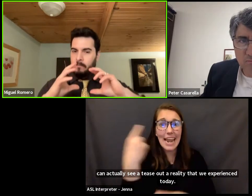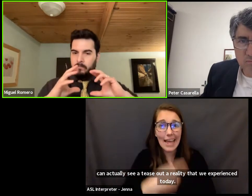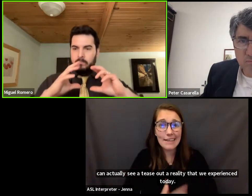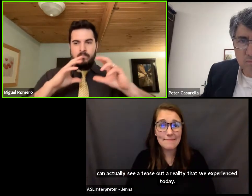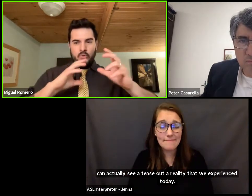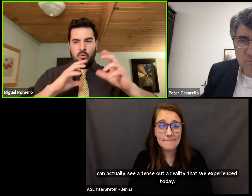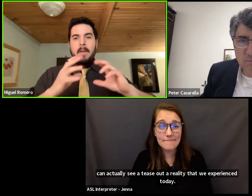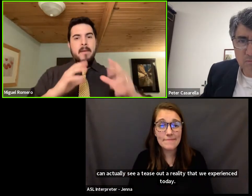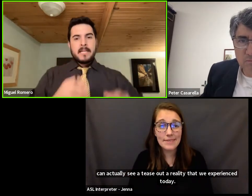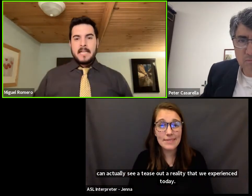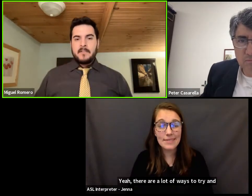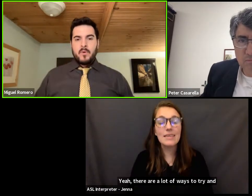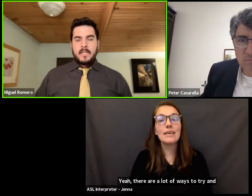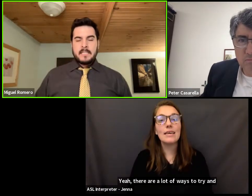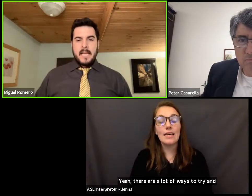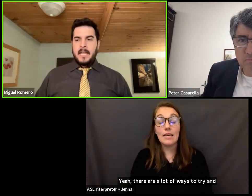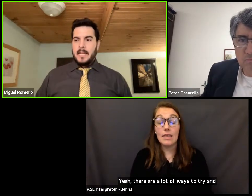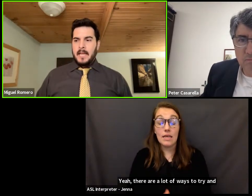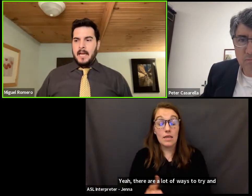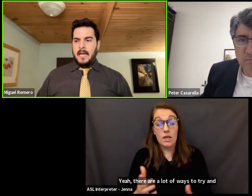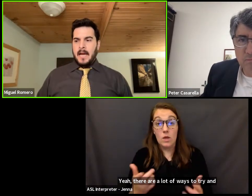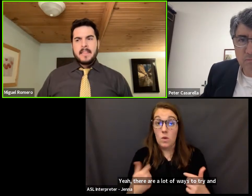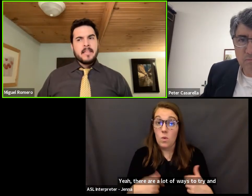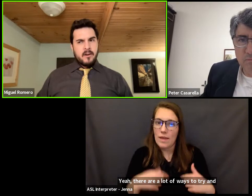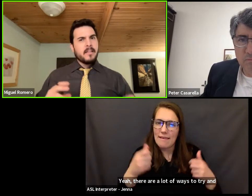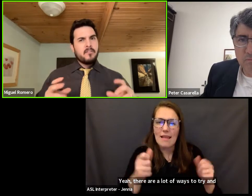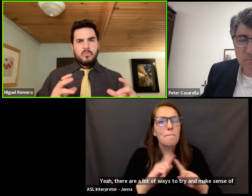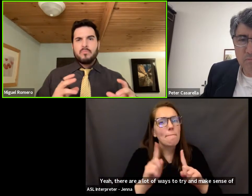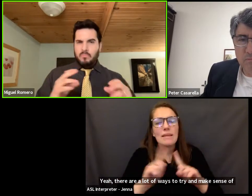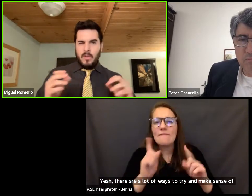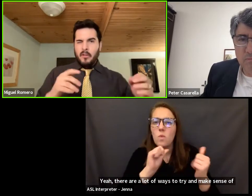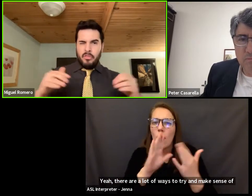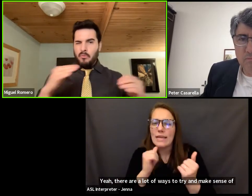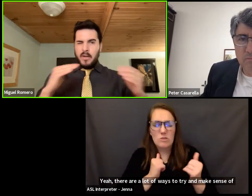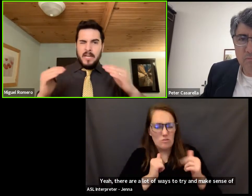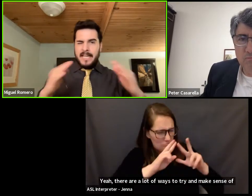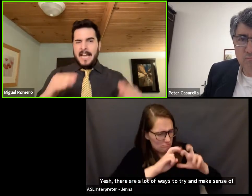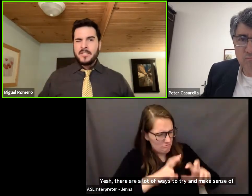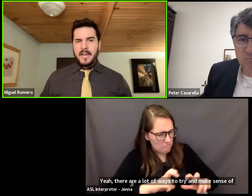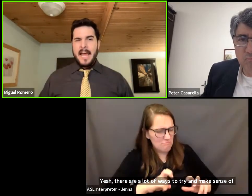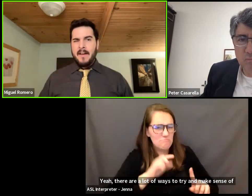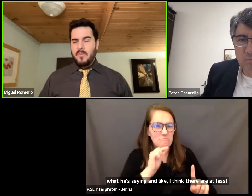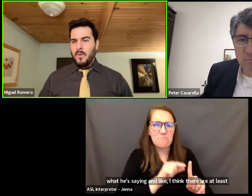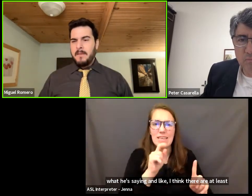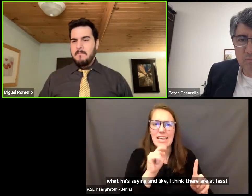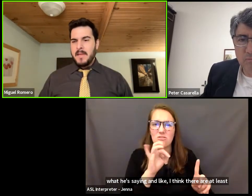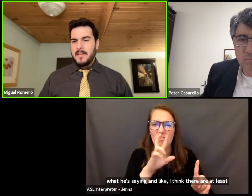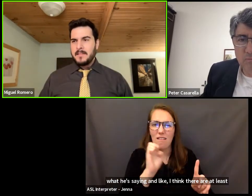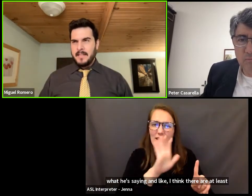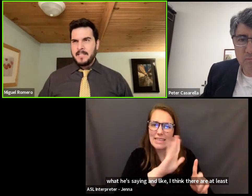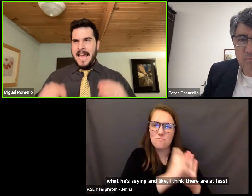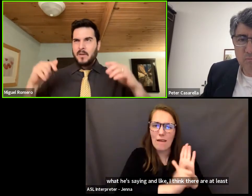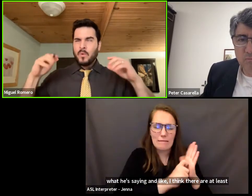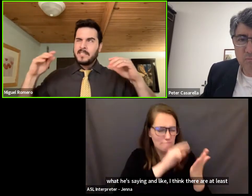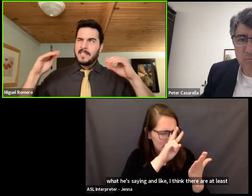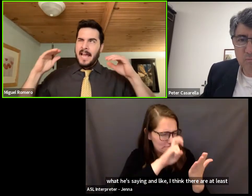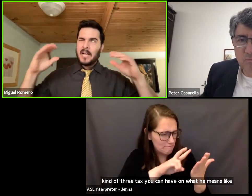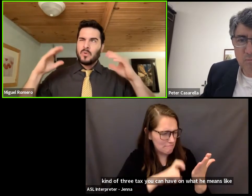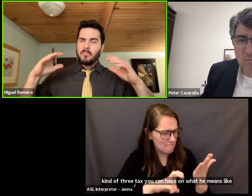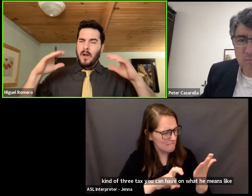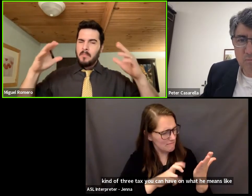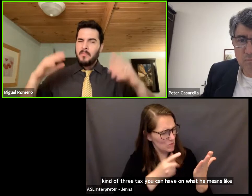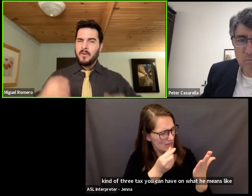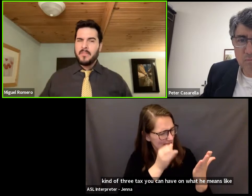ways to try and make sense of what he's saying. And I think there are at least kind of three tacks you can have on what he means, like this act, what